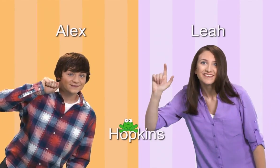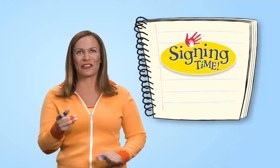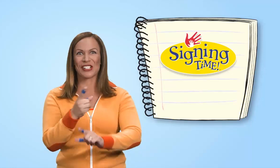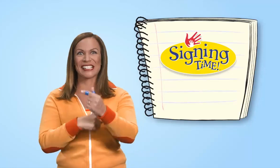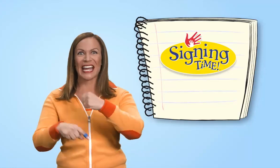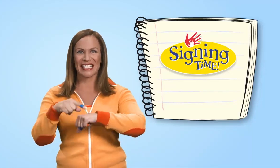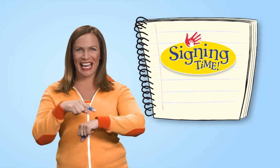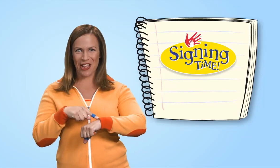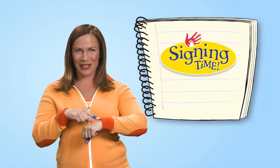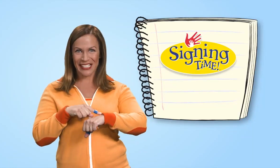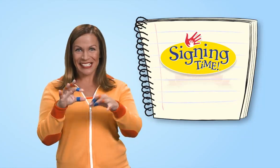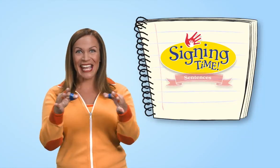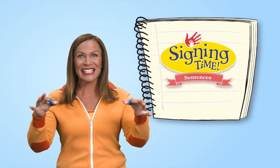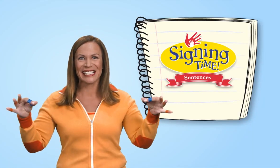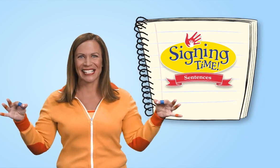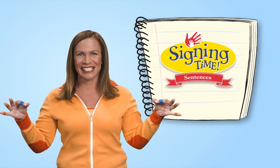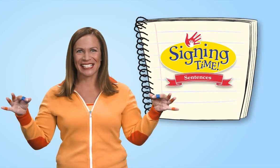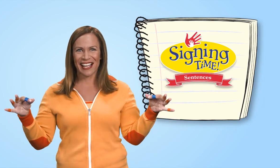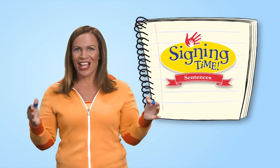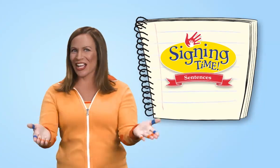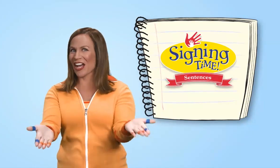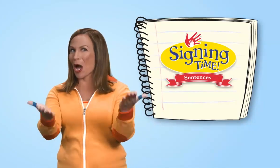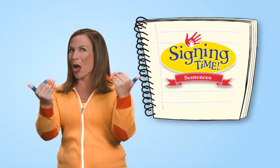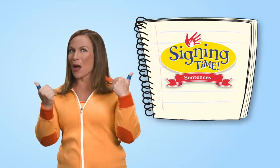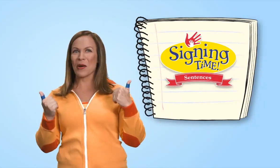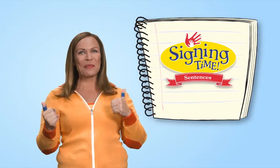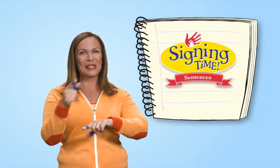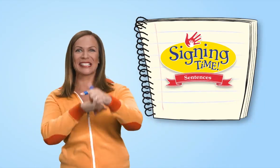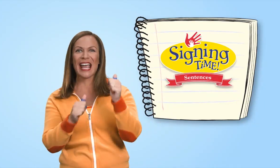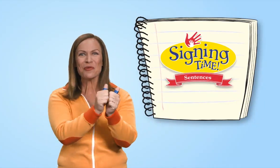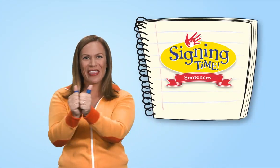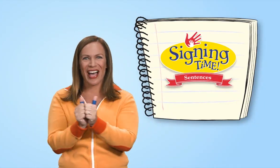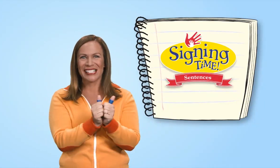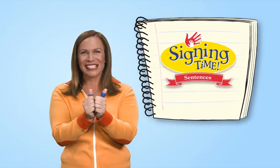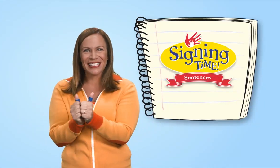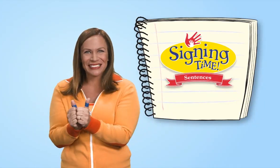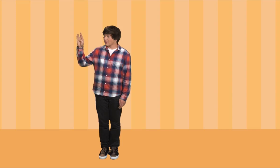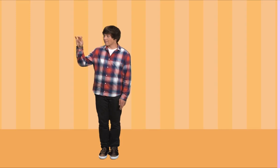for Signing Time Sentences. Come sign with us.